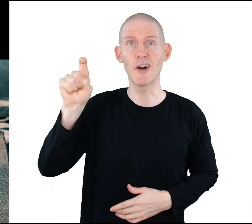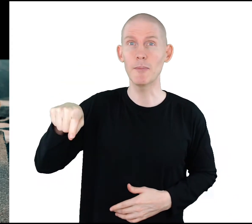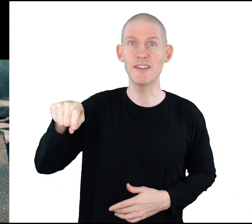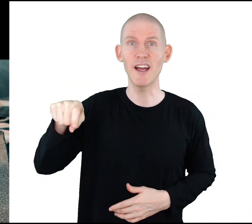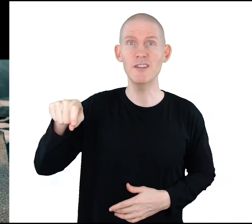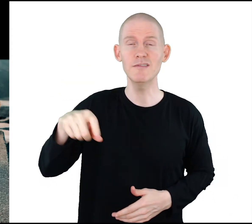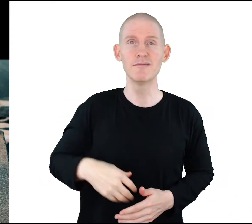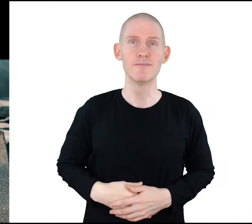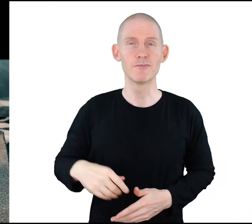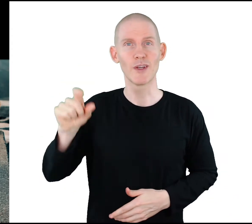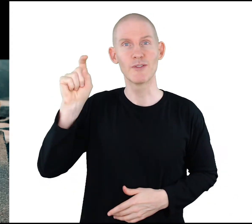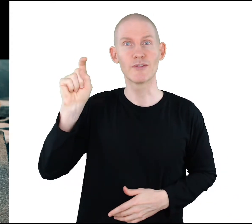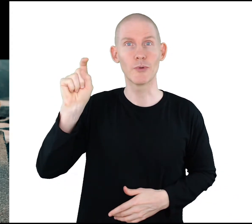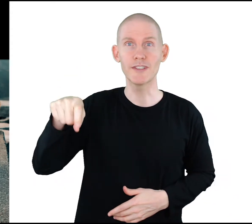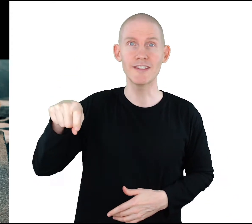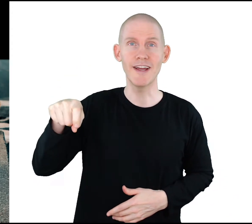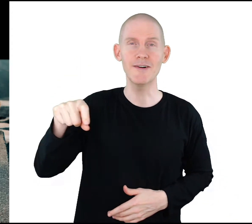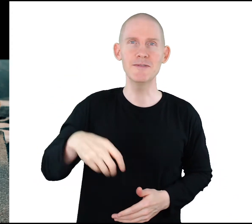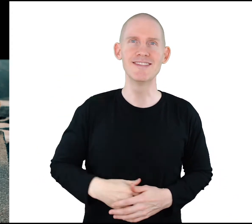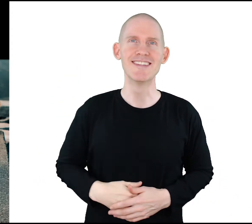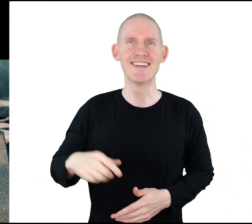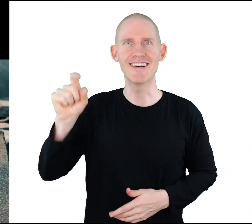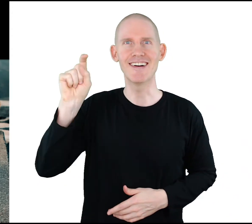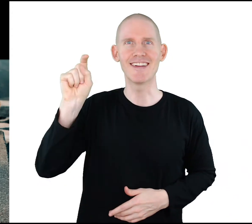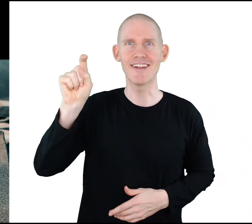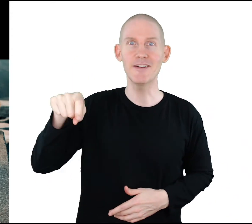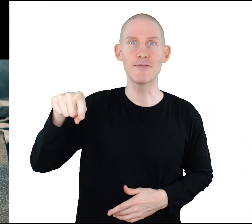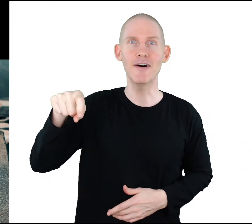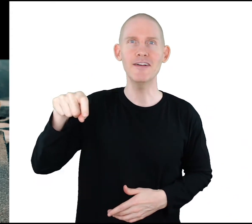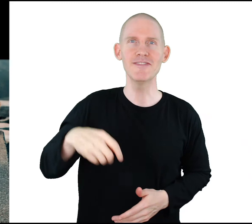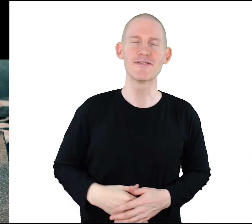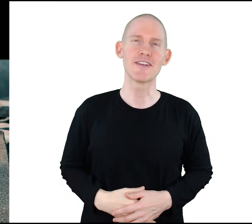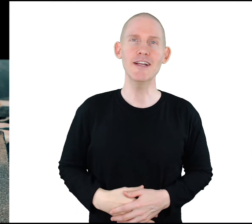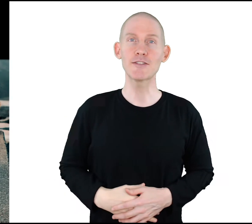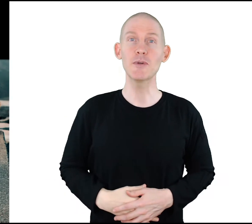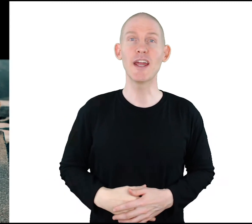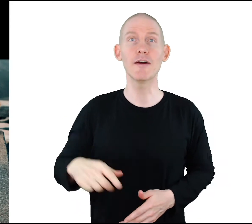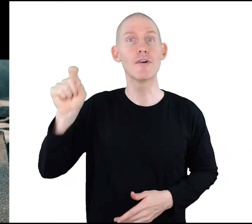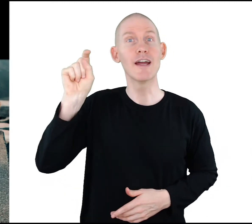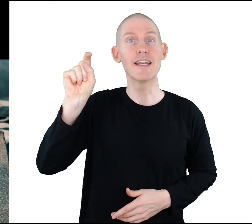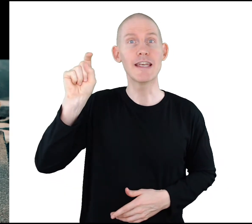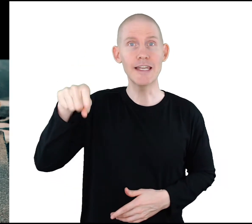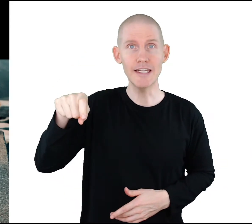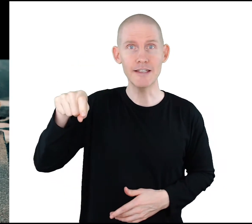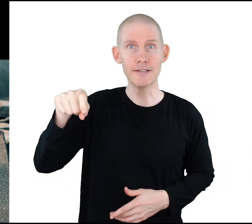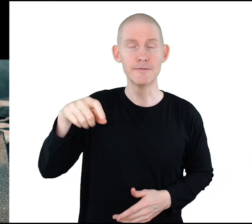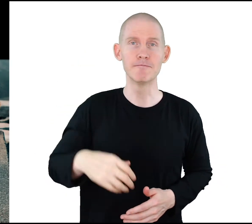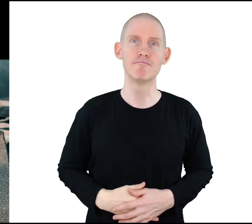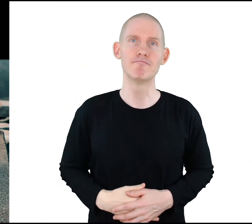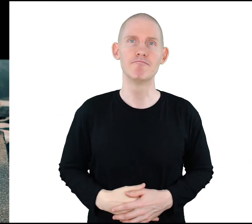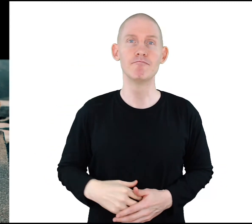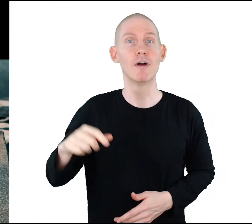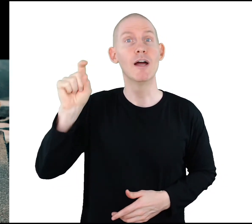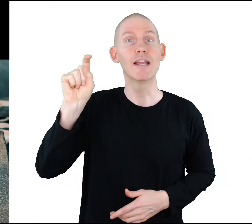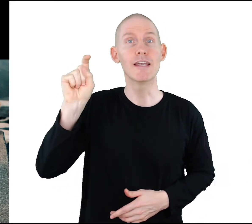it down, twist it down, let it fall, right? So we have need.